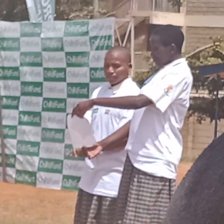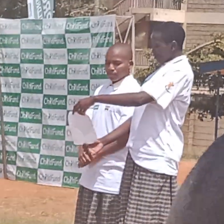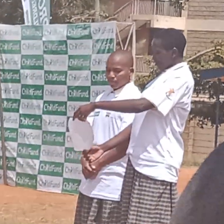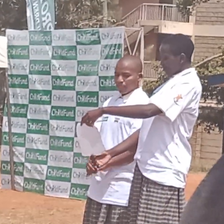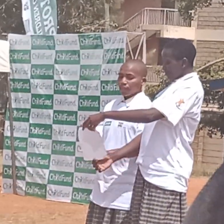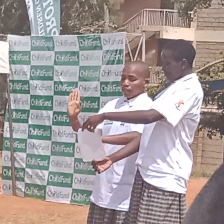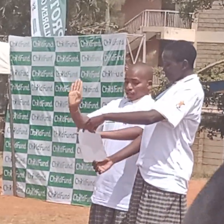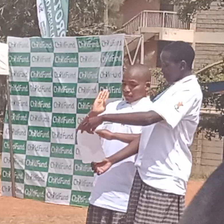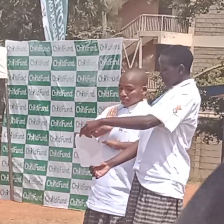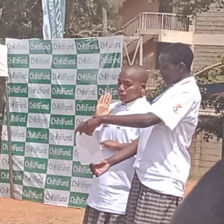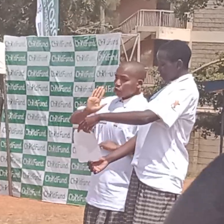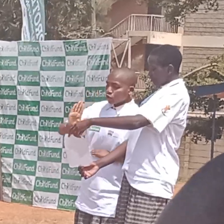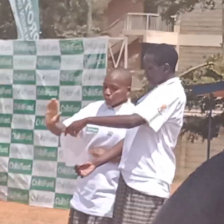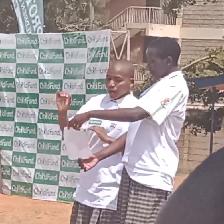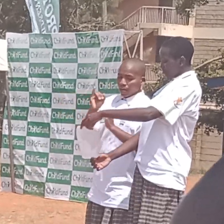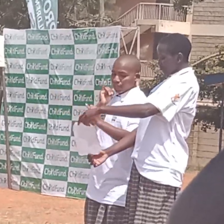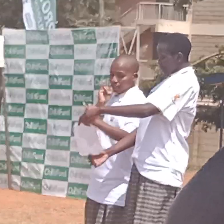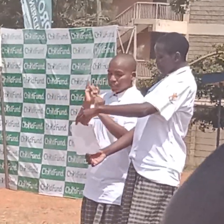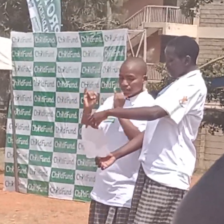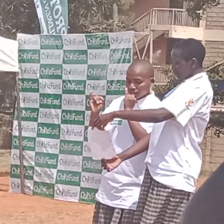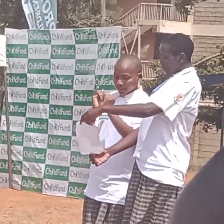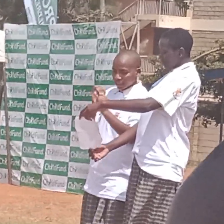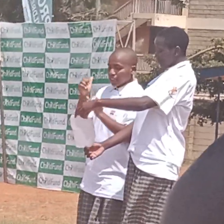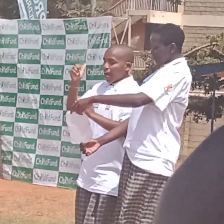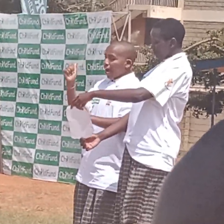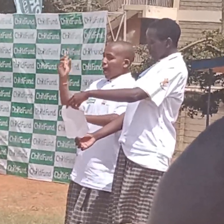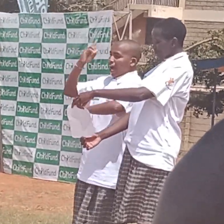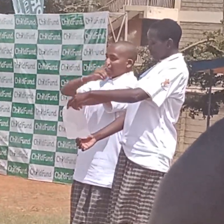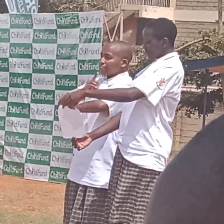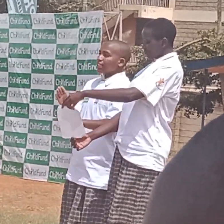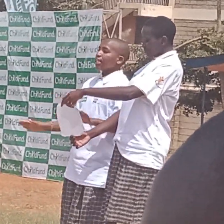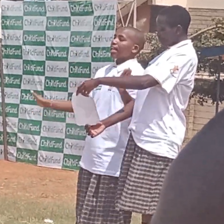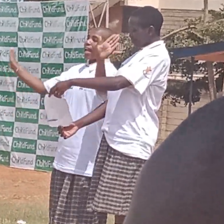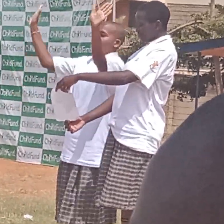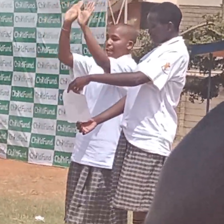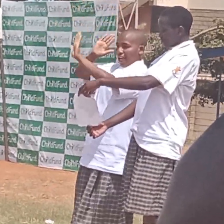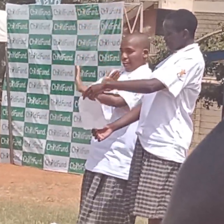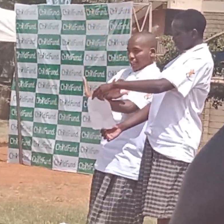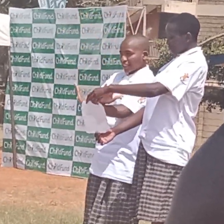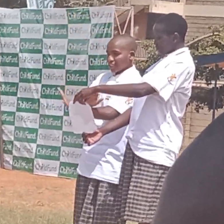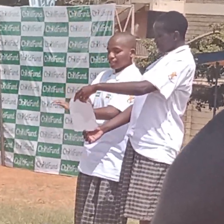tight. Guard your info day and night.